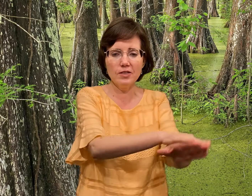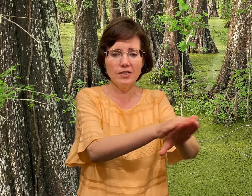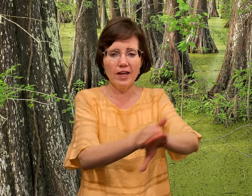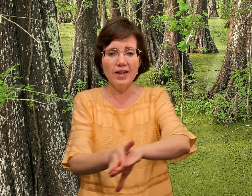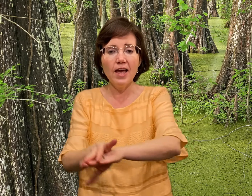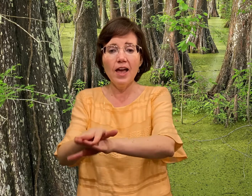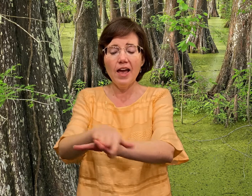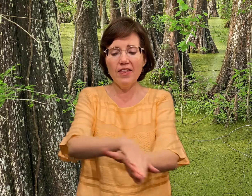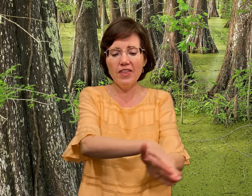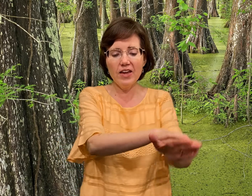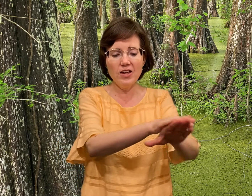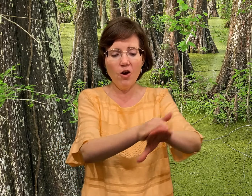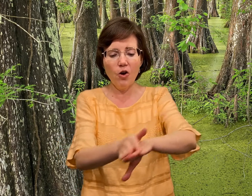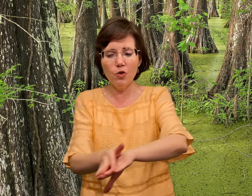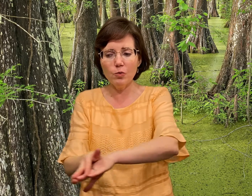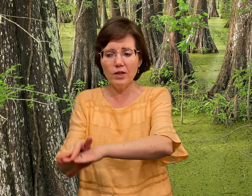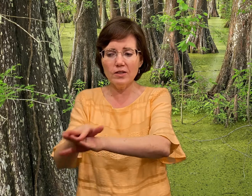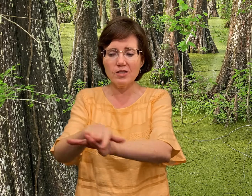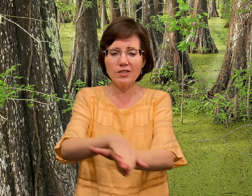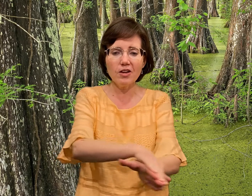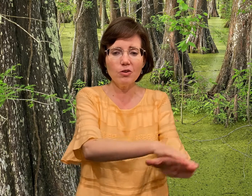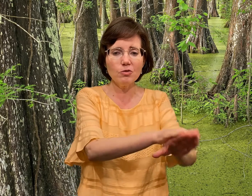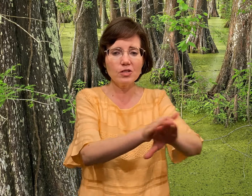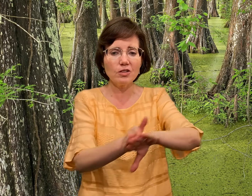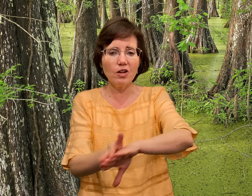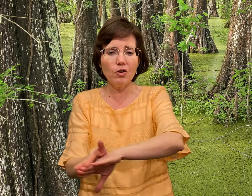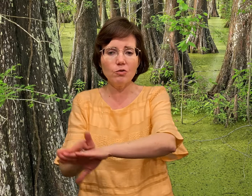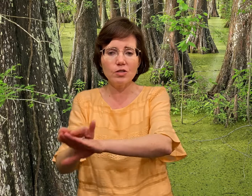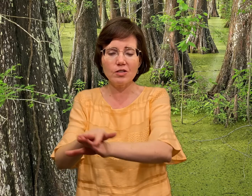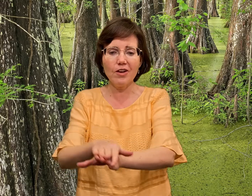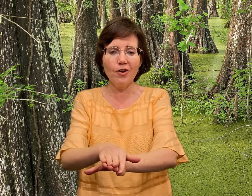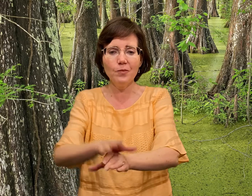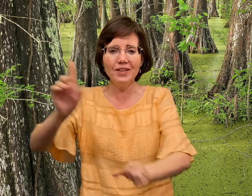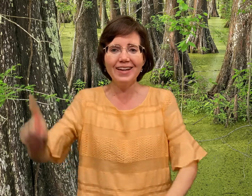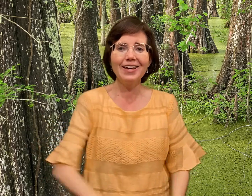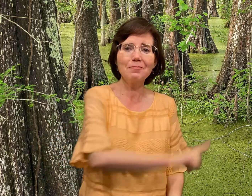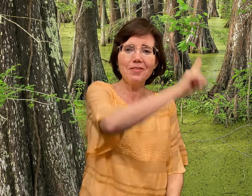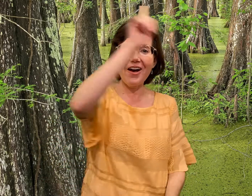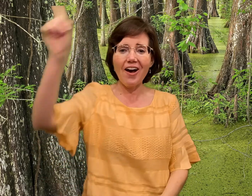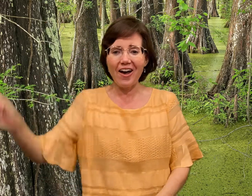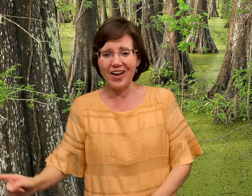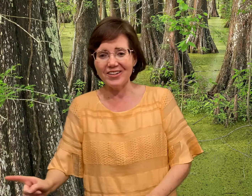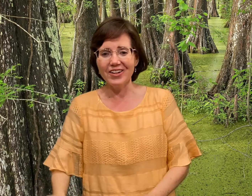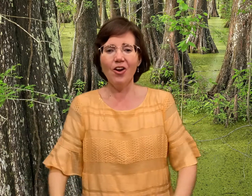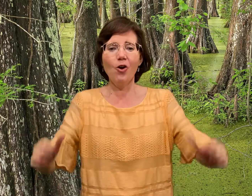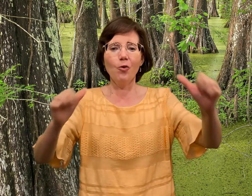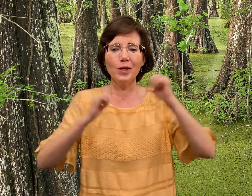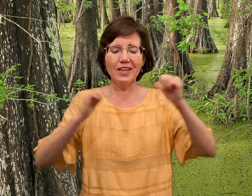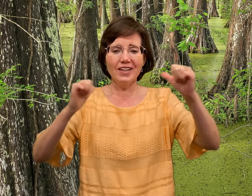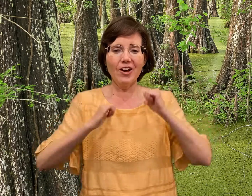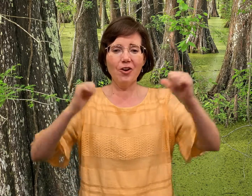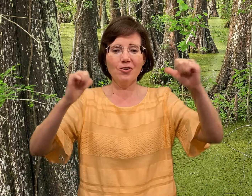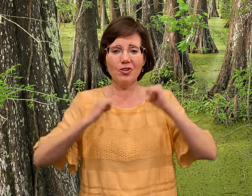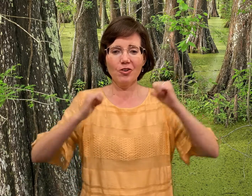day. And they all went slow, slow, slow. But we know turtles